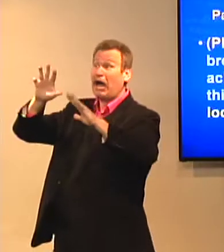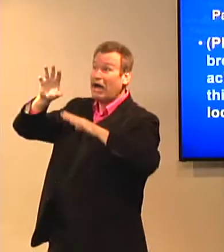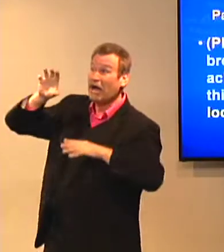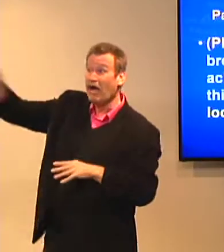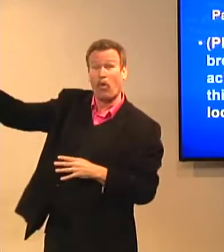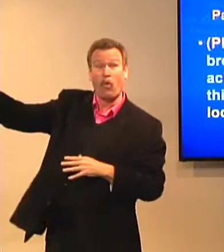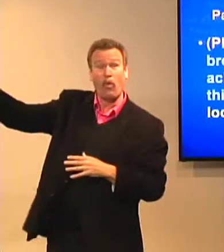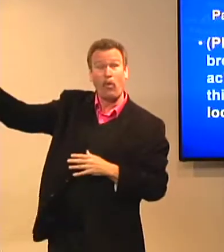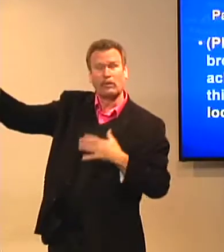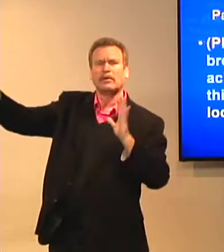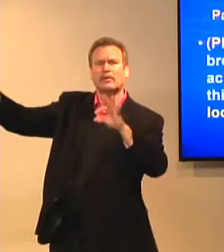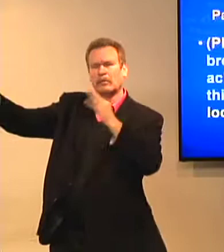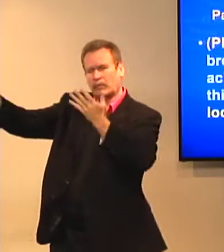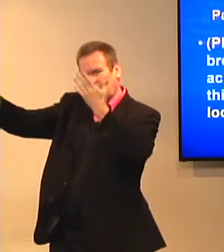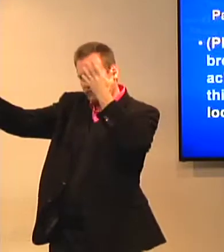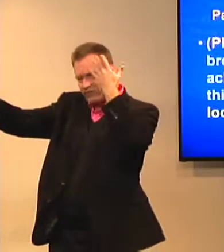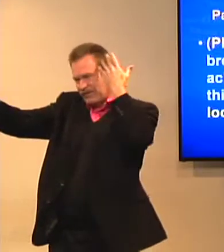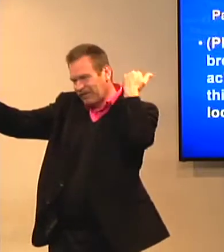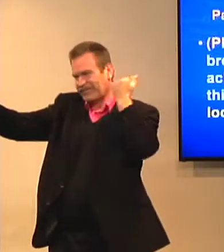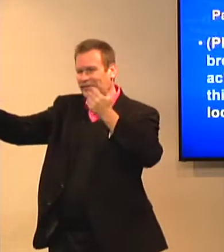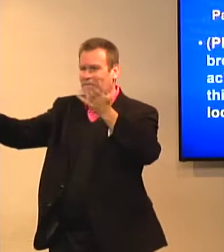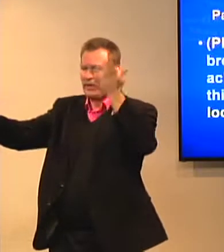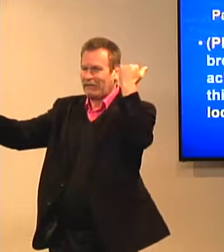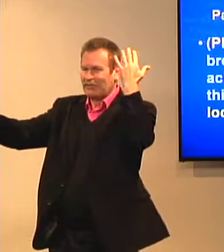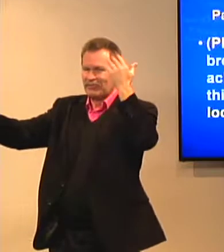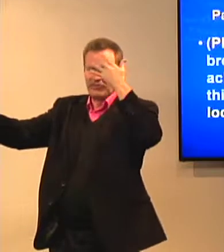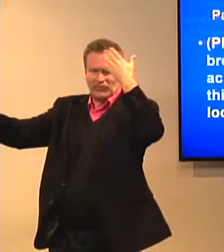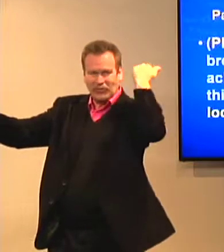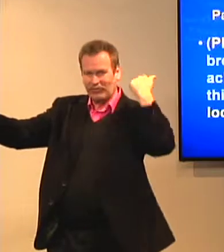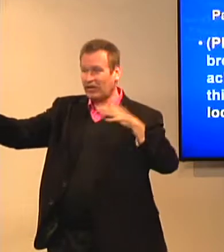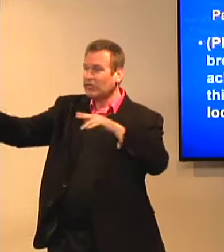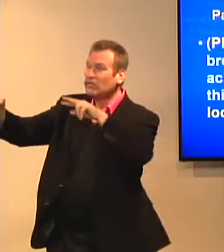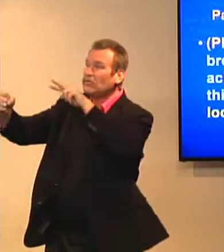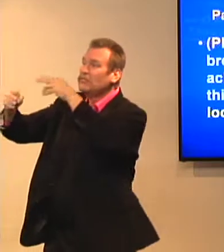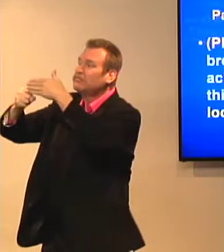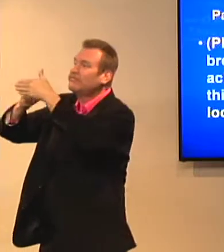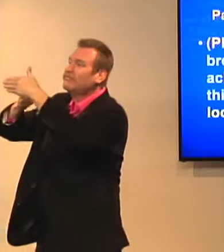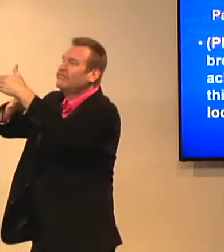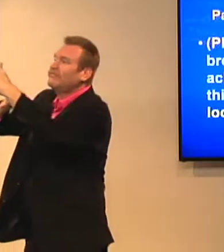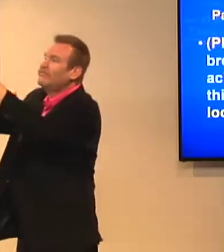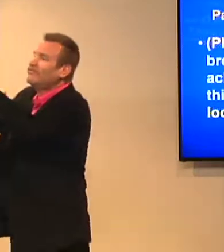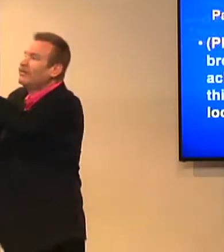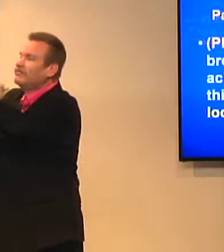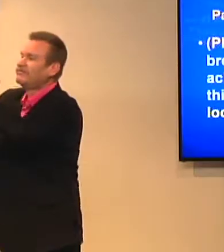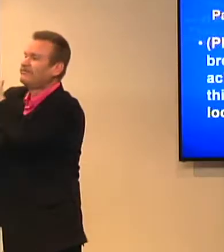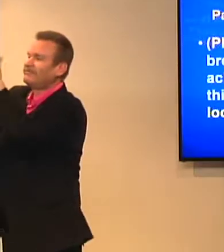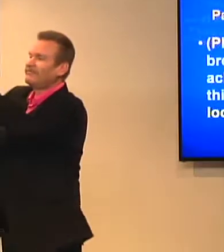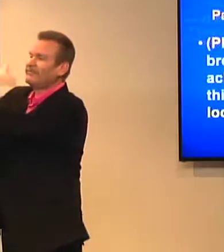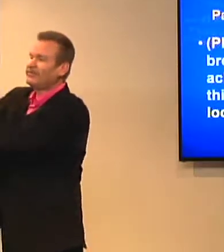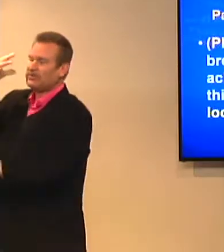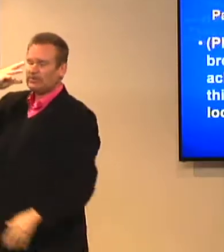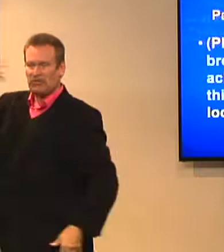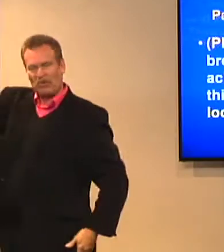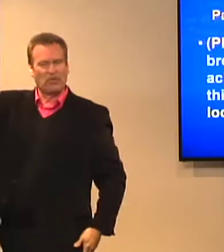to a forward goal. Press forward. Forget about the past, as Paul said. Look to see what's going to happen